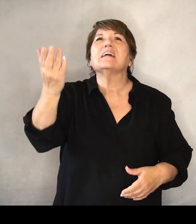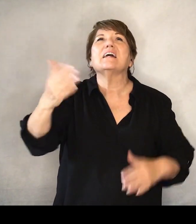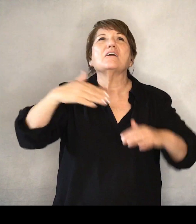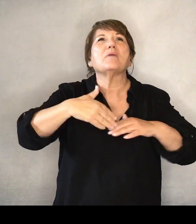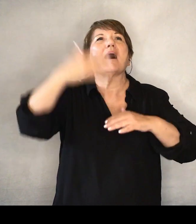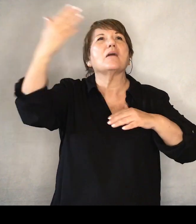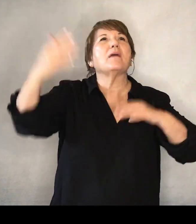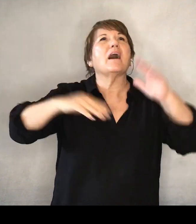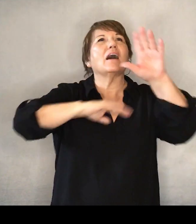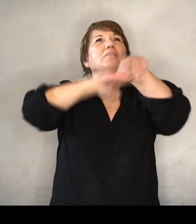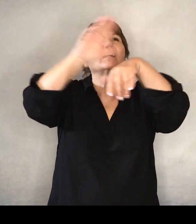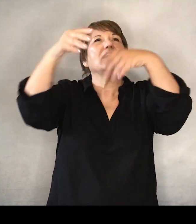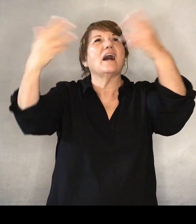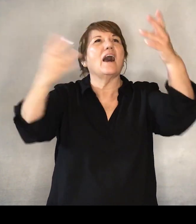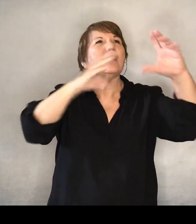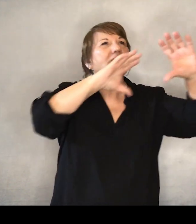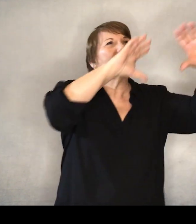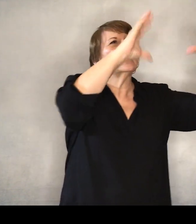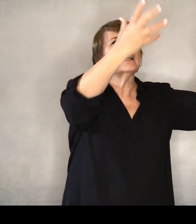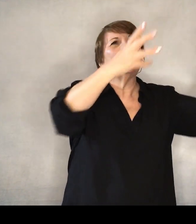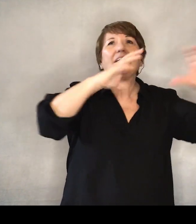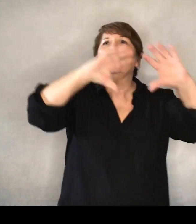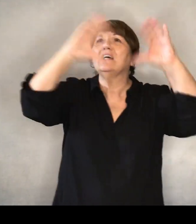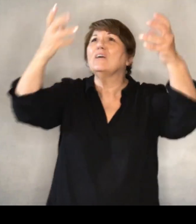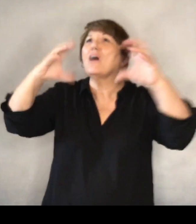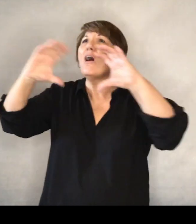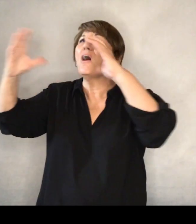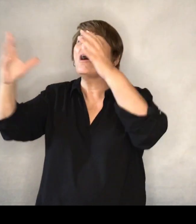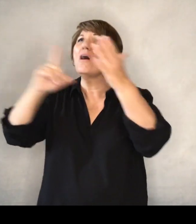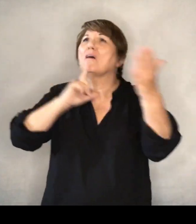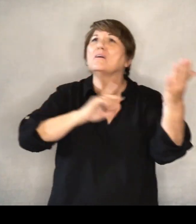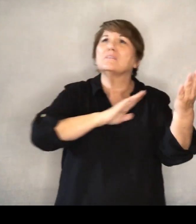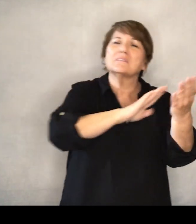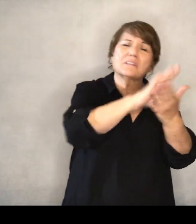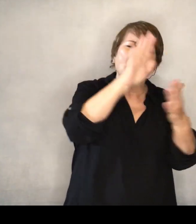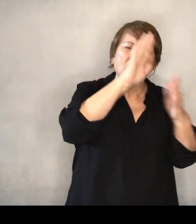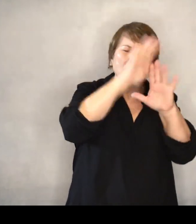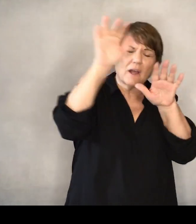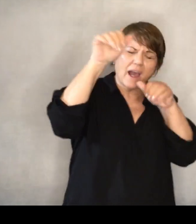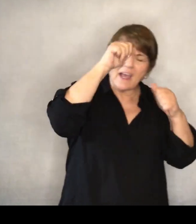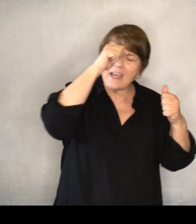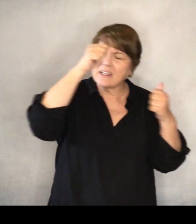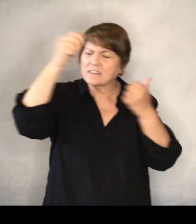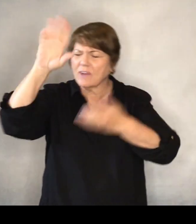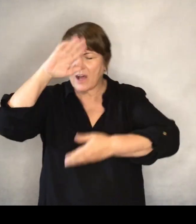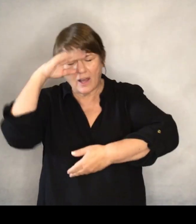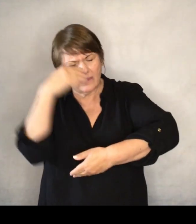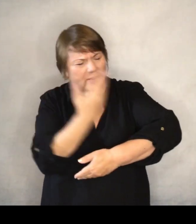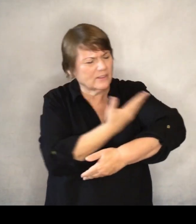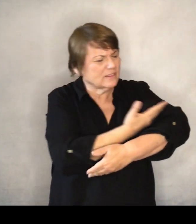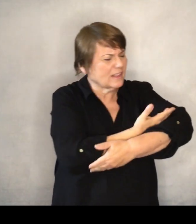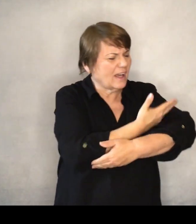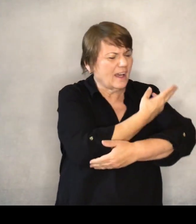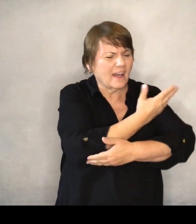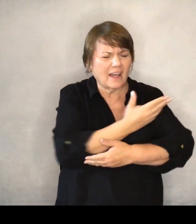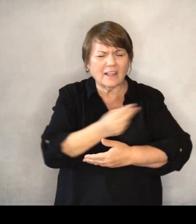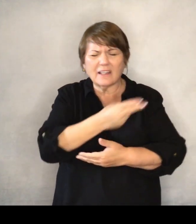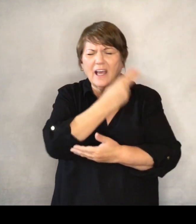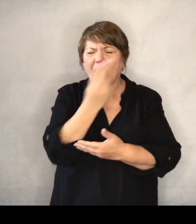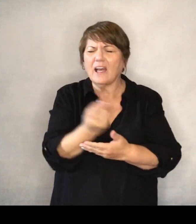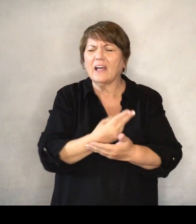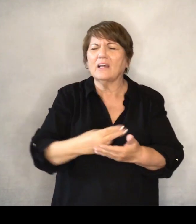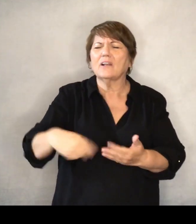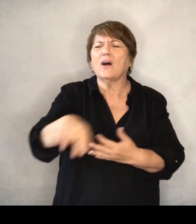Praise Him above, ye heavenly host. Praise Father, Son,